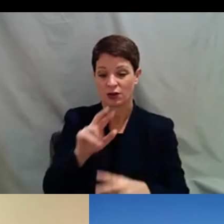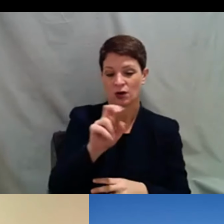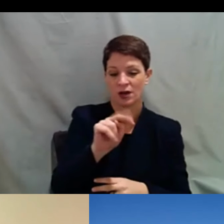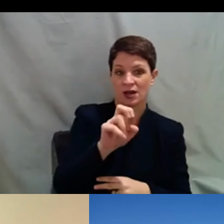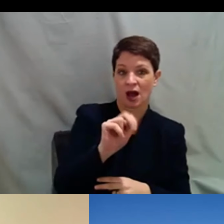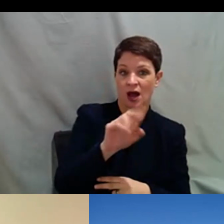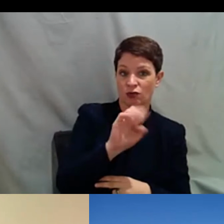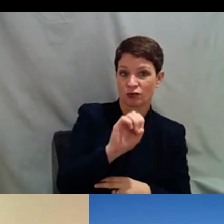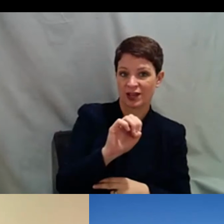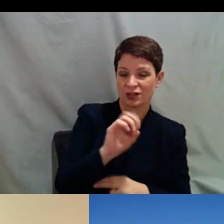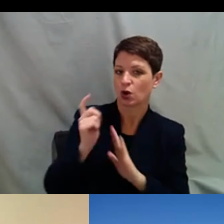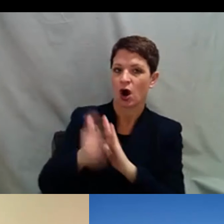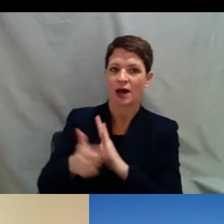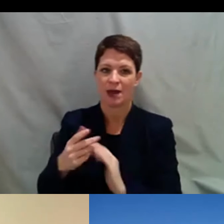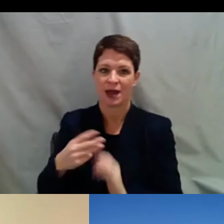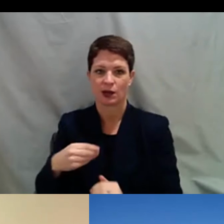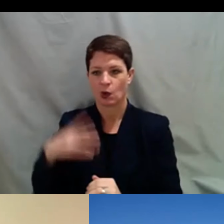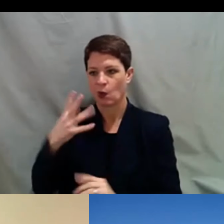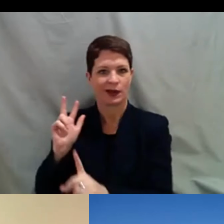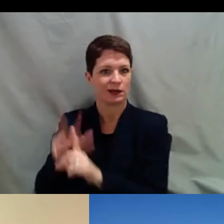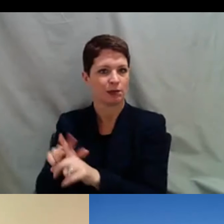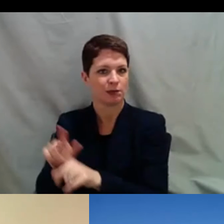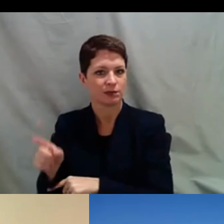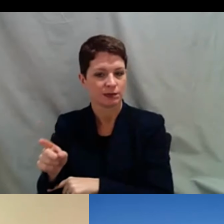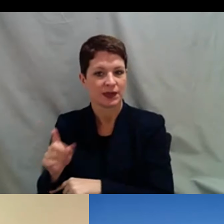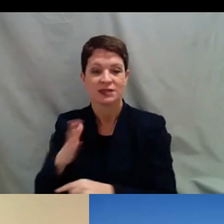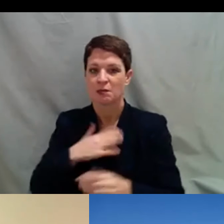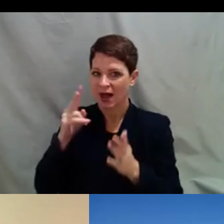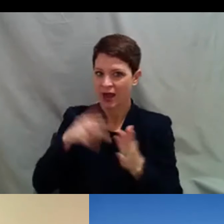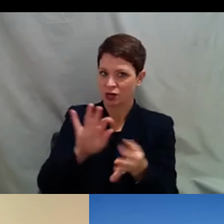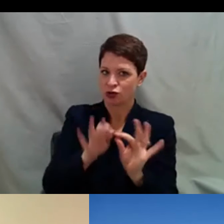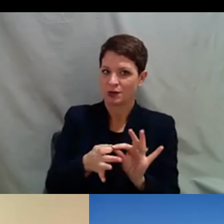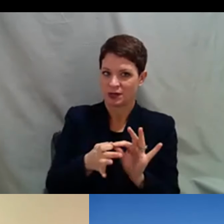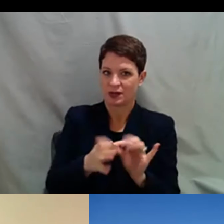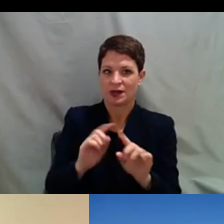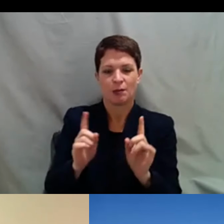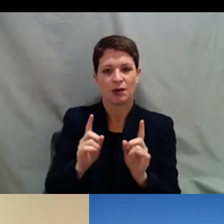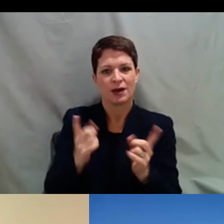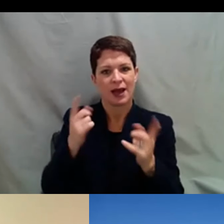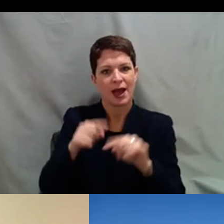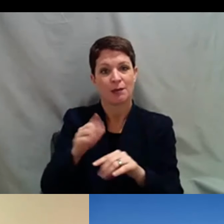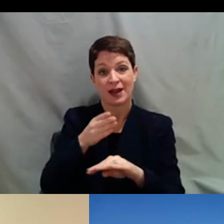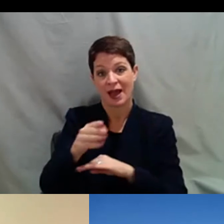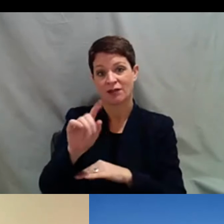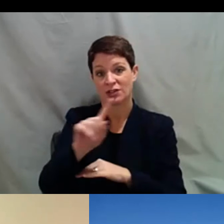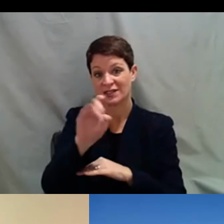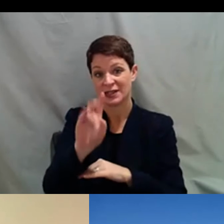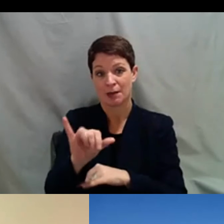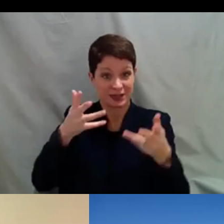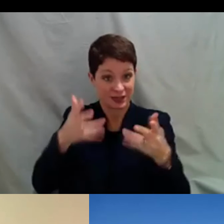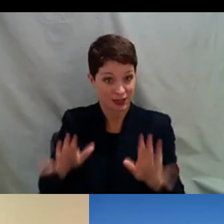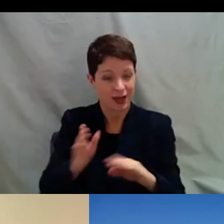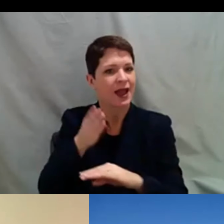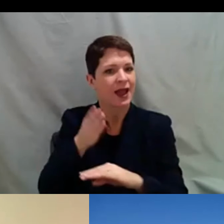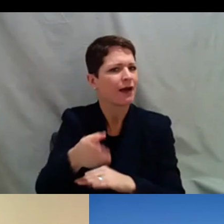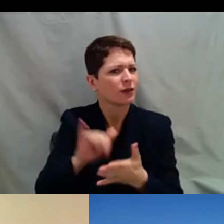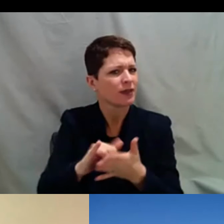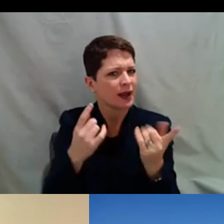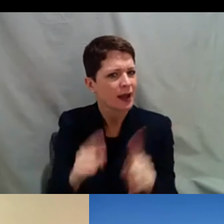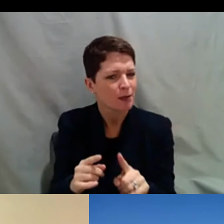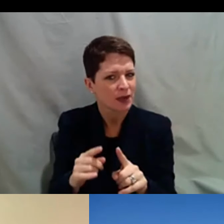raced by default white is my reading of the sources. But something that happens post-Zebley, so imagine now people